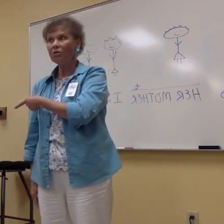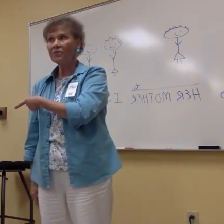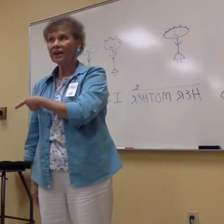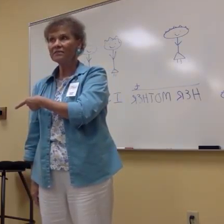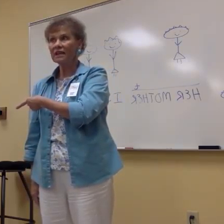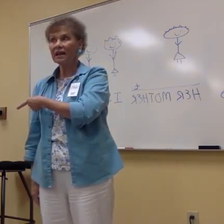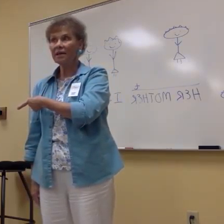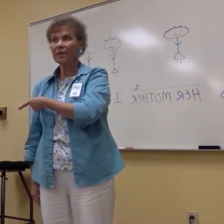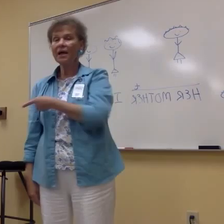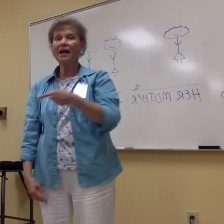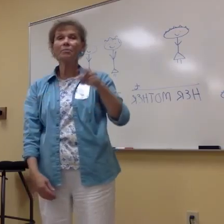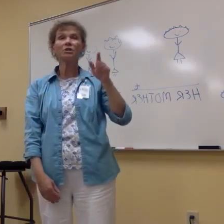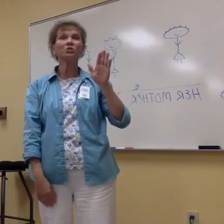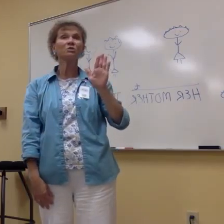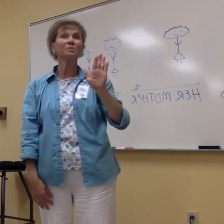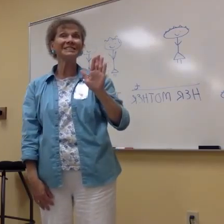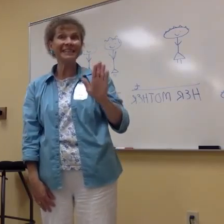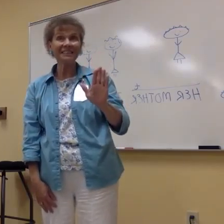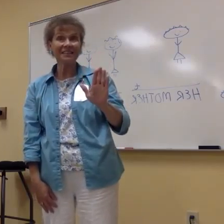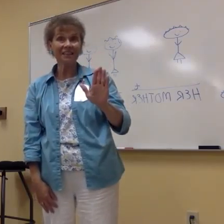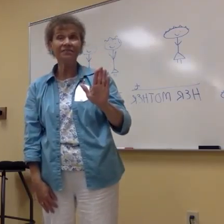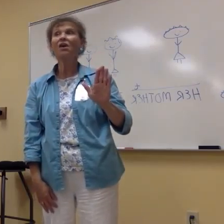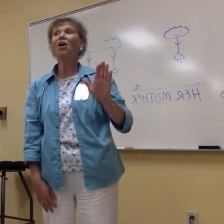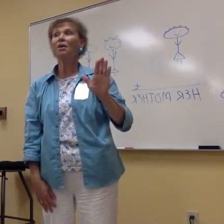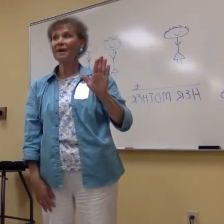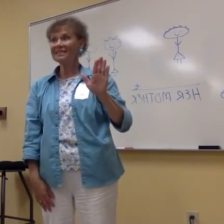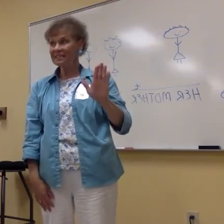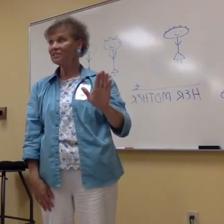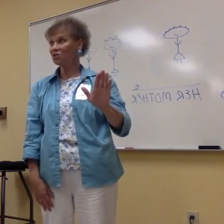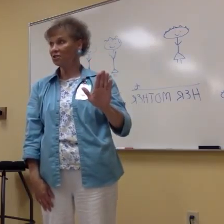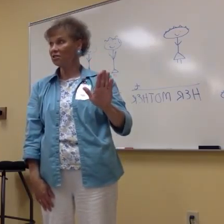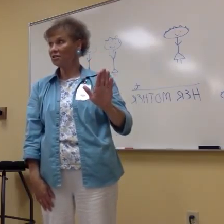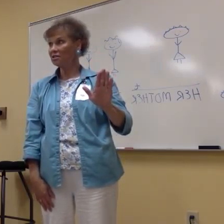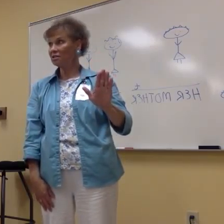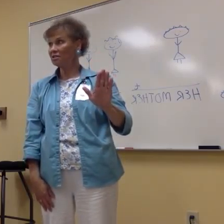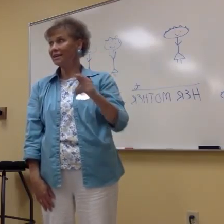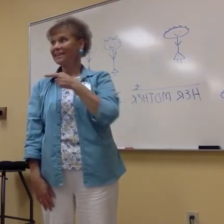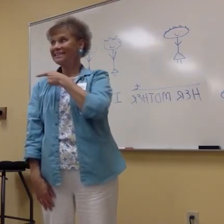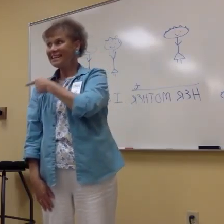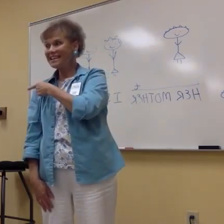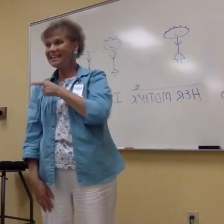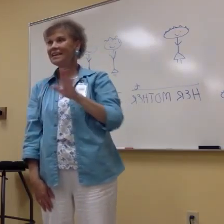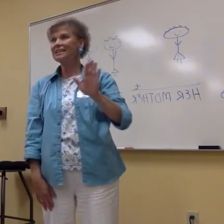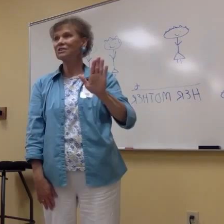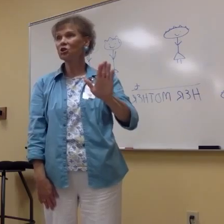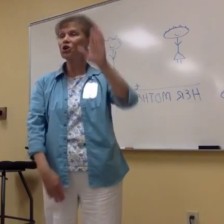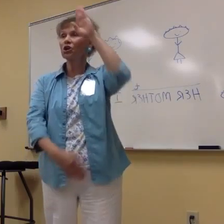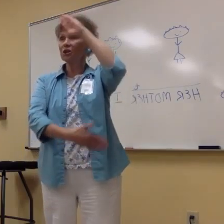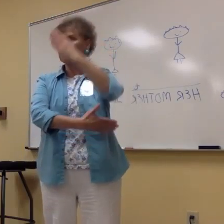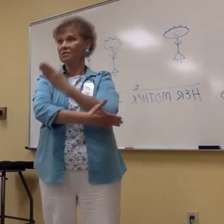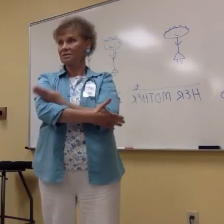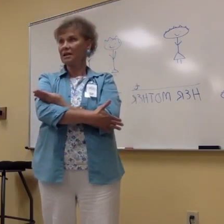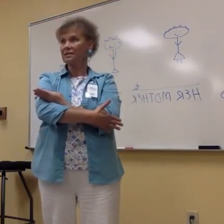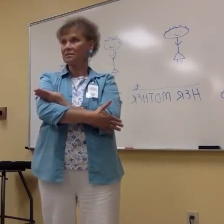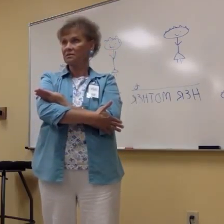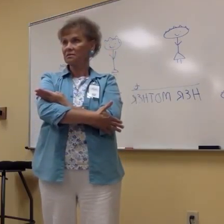Is this making any sense? Is this connecting in some way? Okay. Again, I see an awful lot of empty